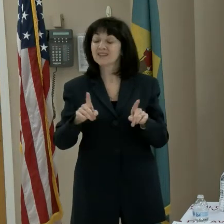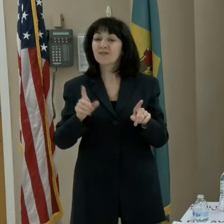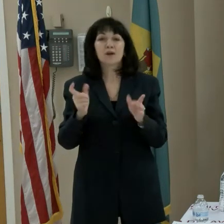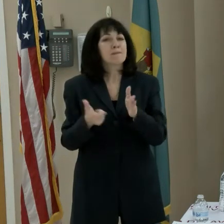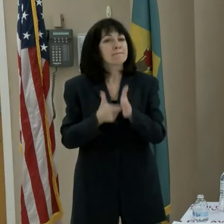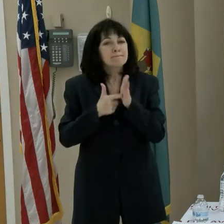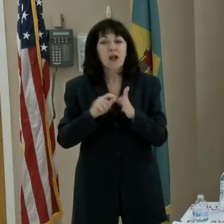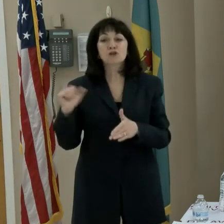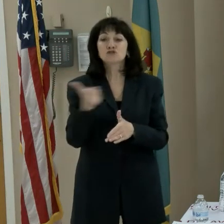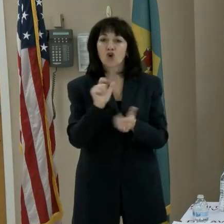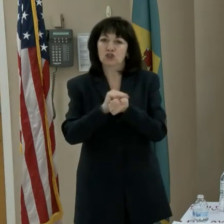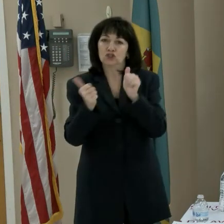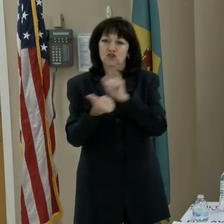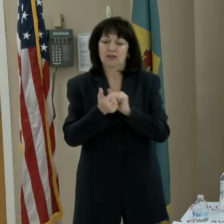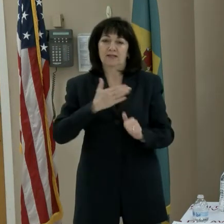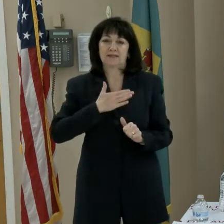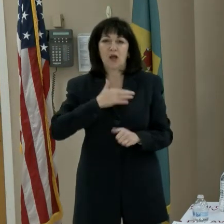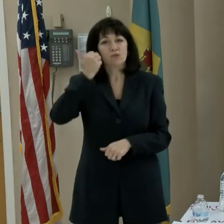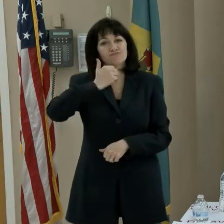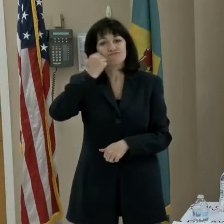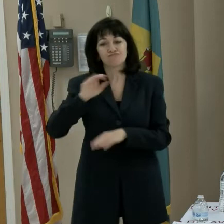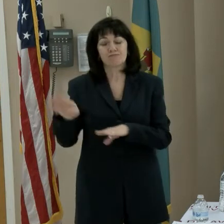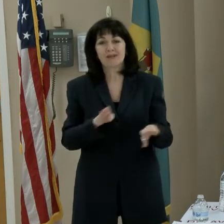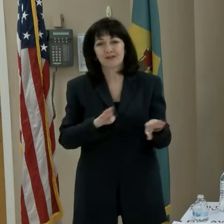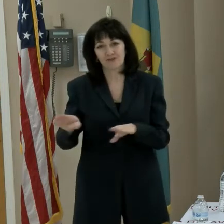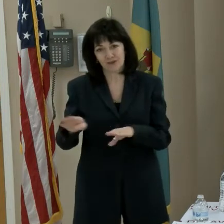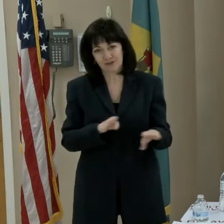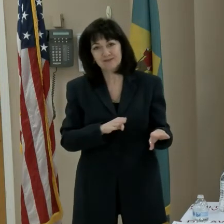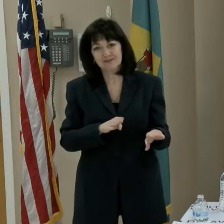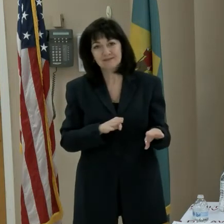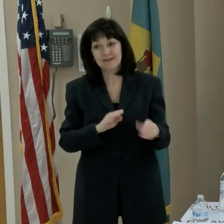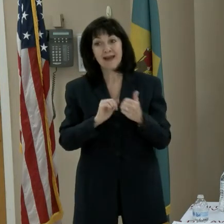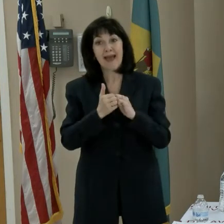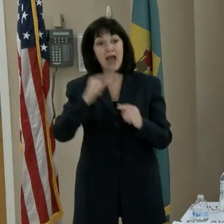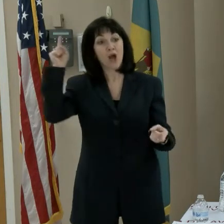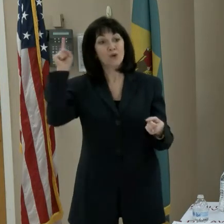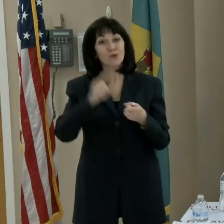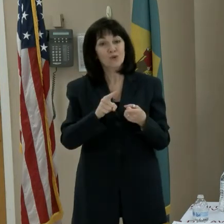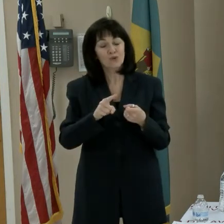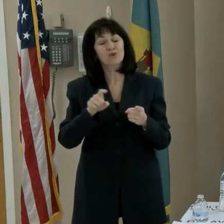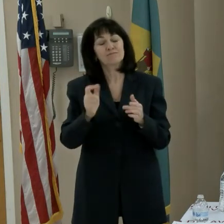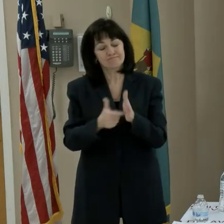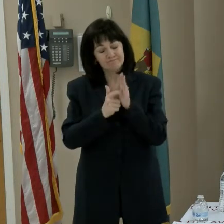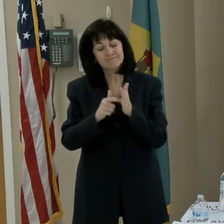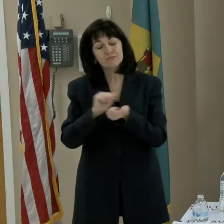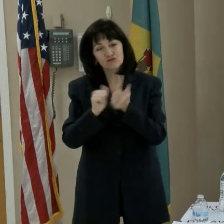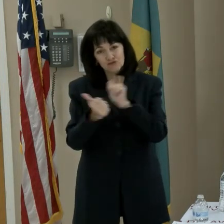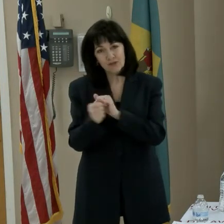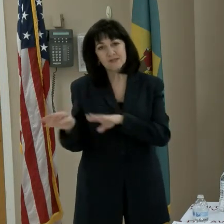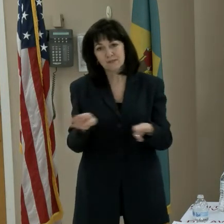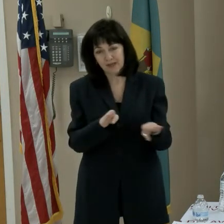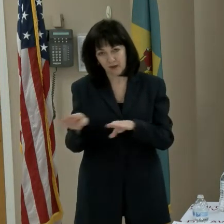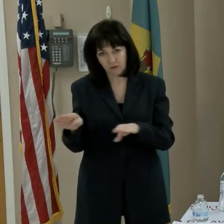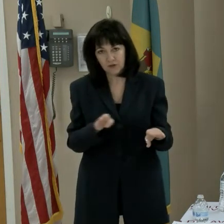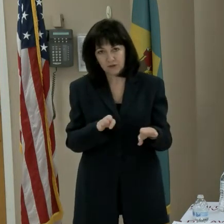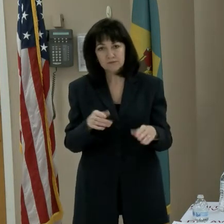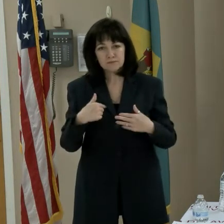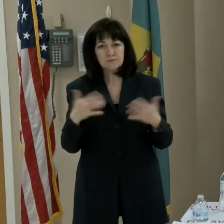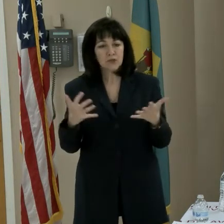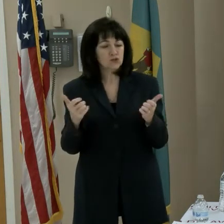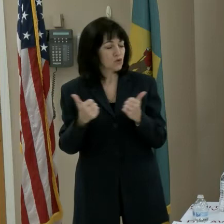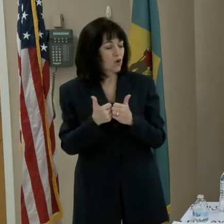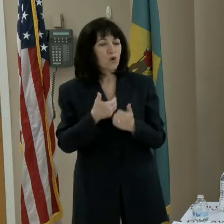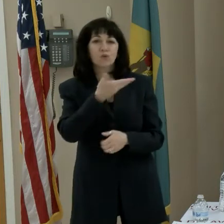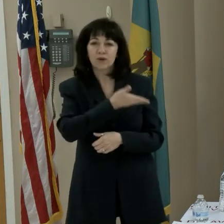in Delaware. I'm going to have Dr. Rattay talk a bit about our situational update, and we do plan to put out